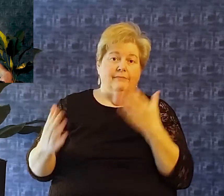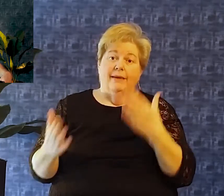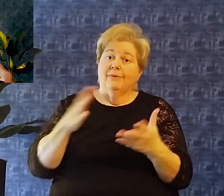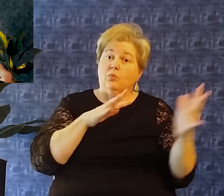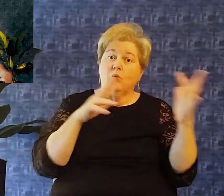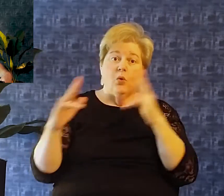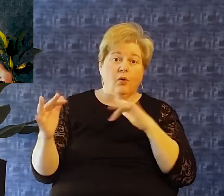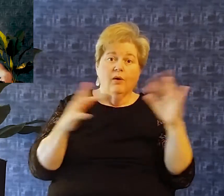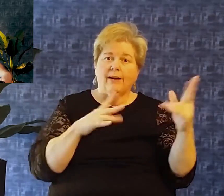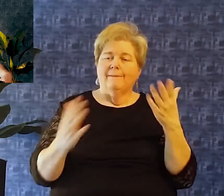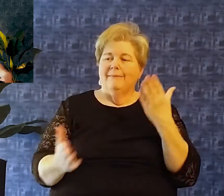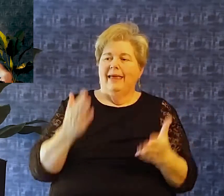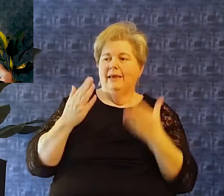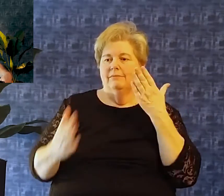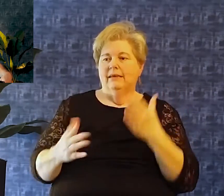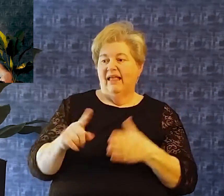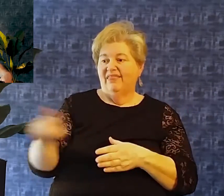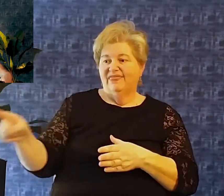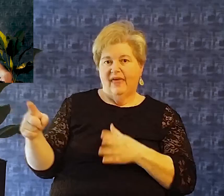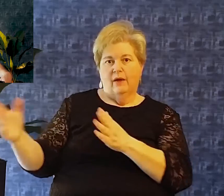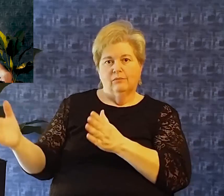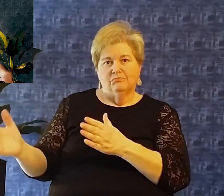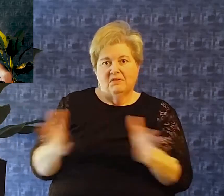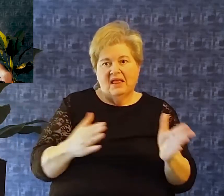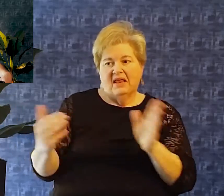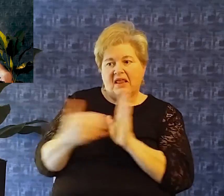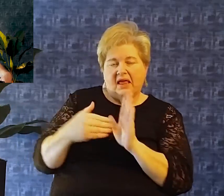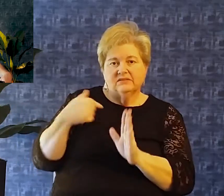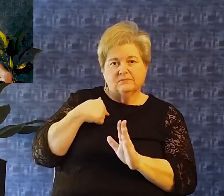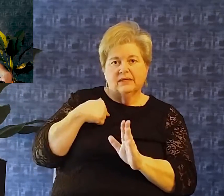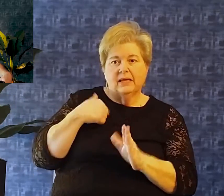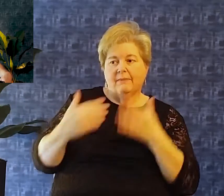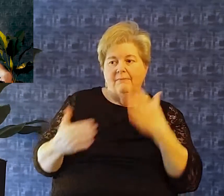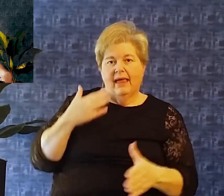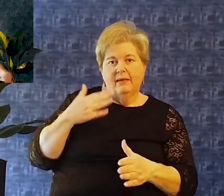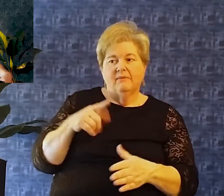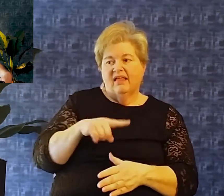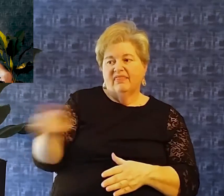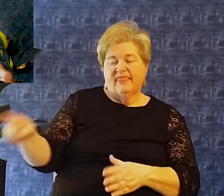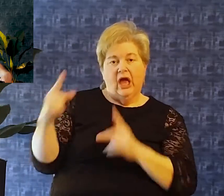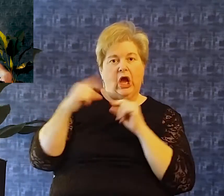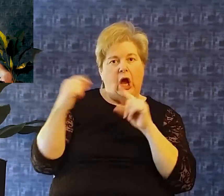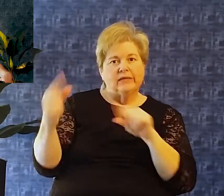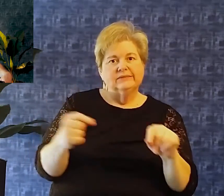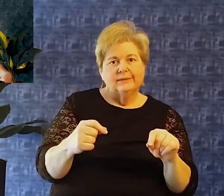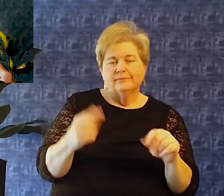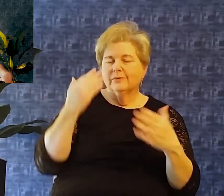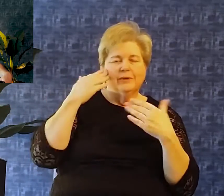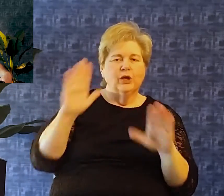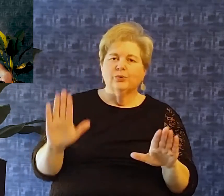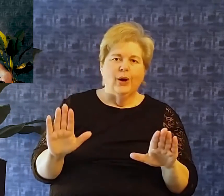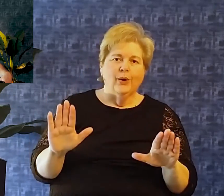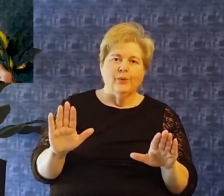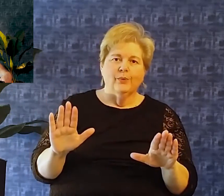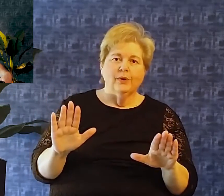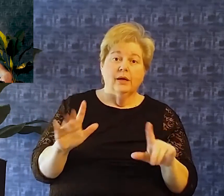don't know exactly but it could have been war It could have been plotting against him. could have been slandering the name of david We don't know what the